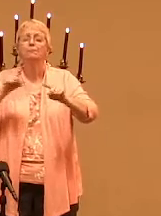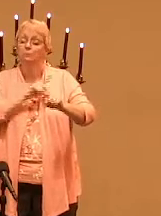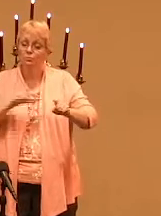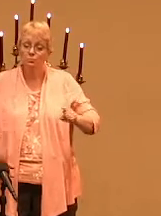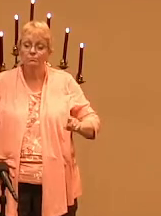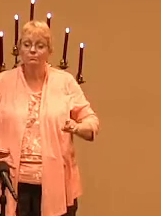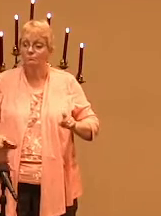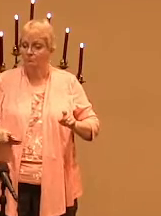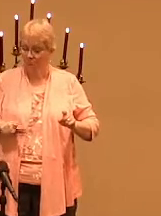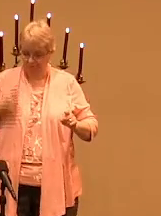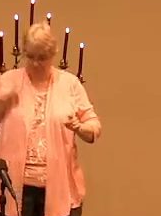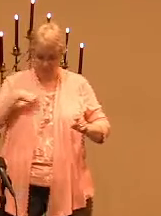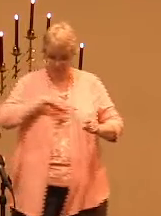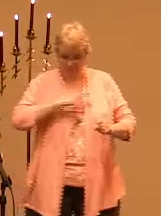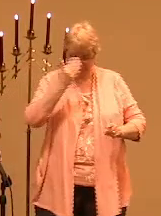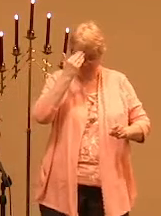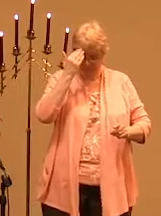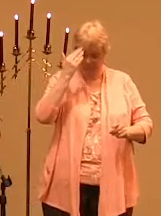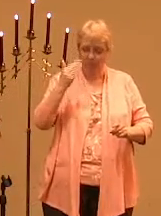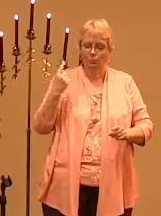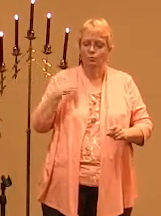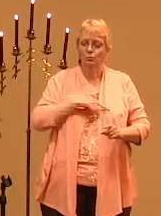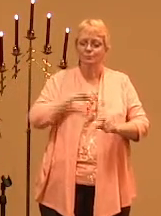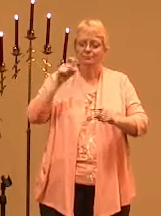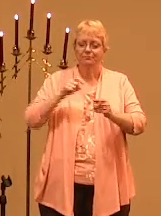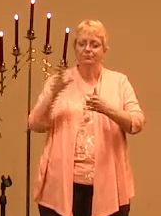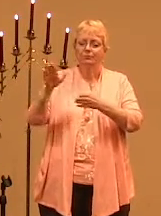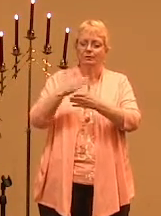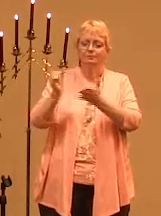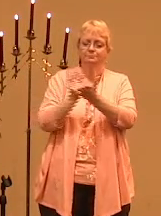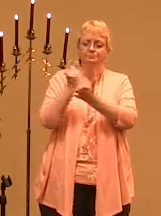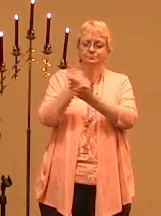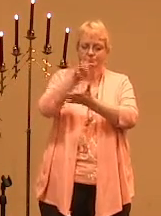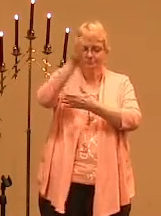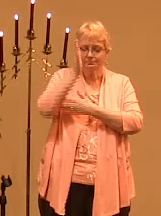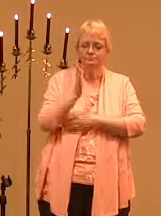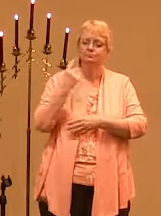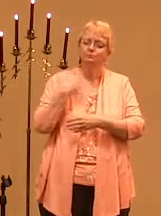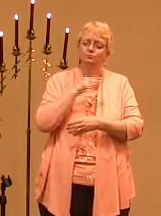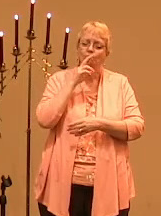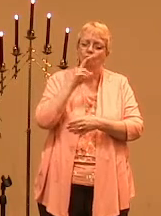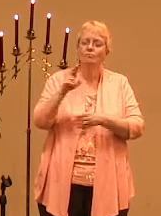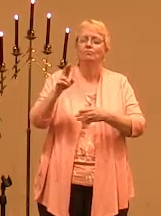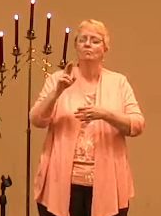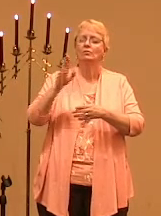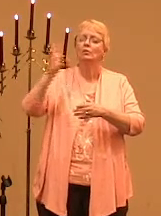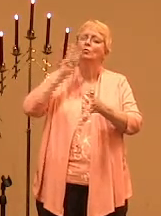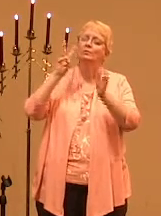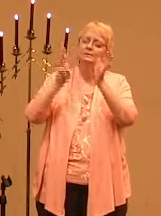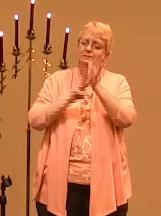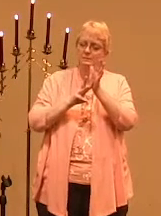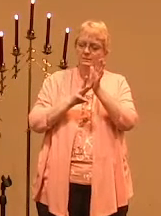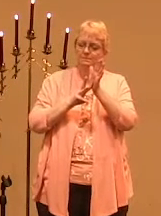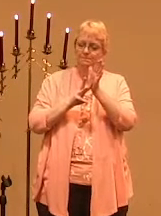know we are your witnesses for good or for bad. Or should I say, we are either your witnesses,